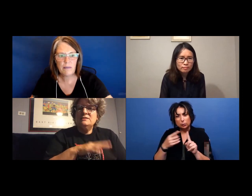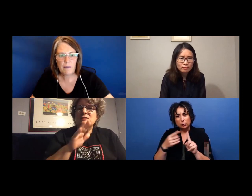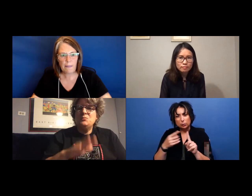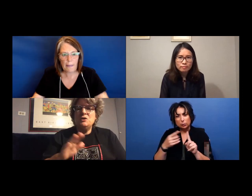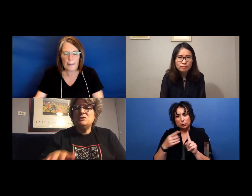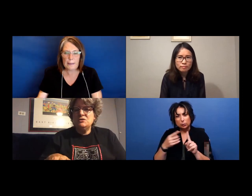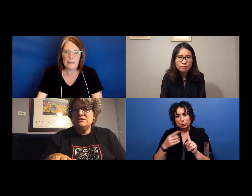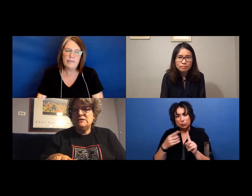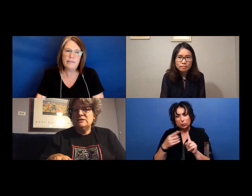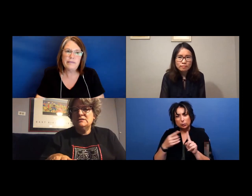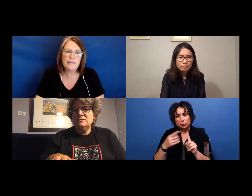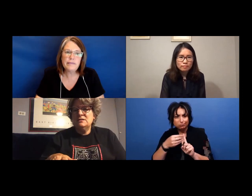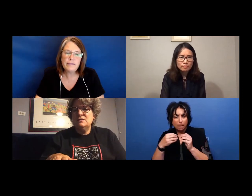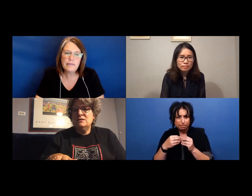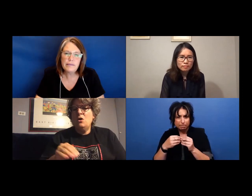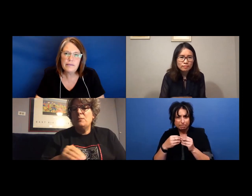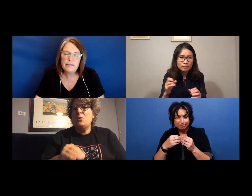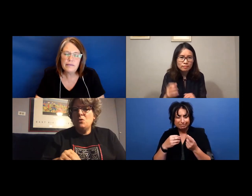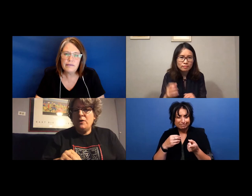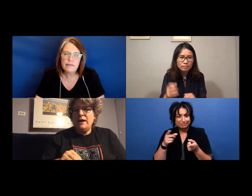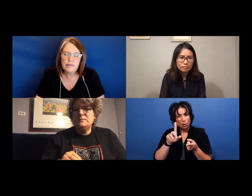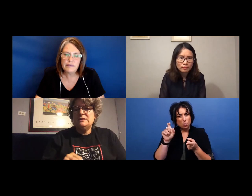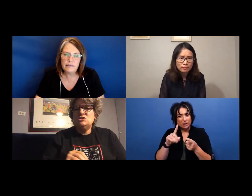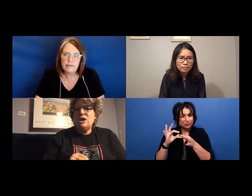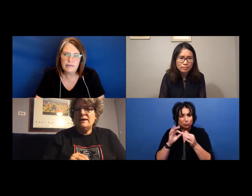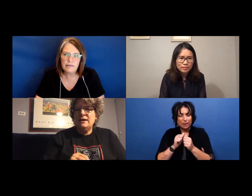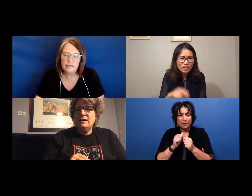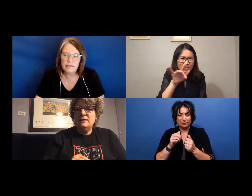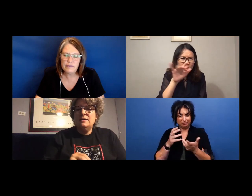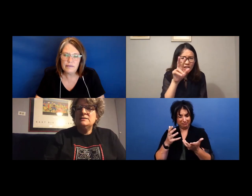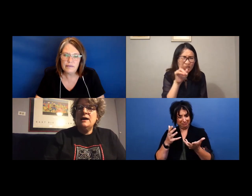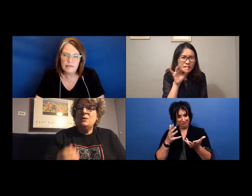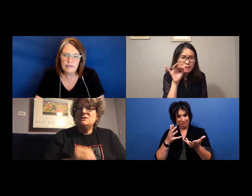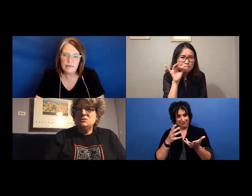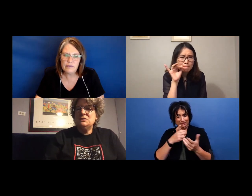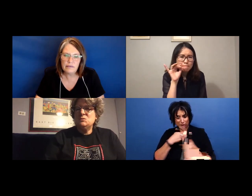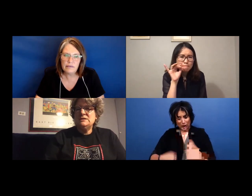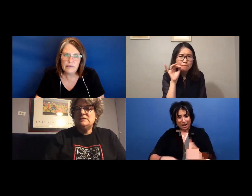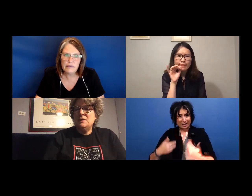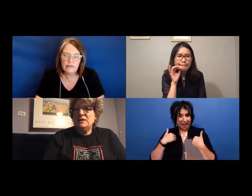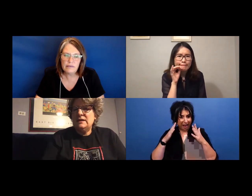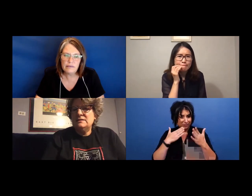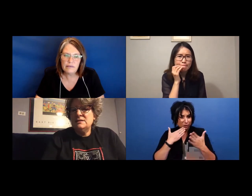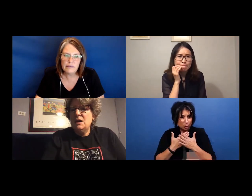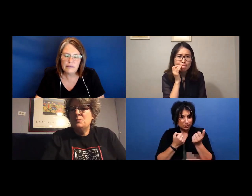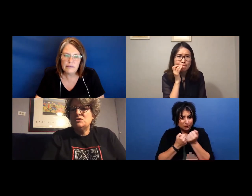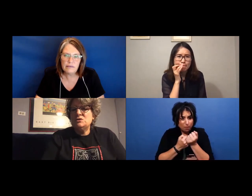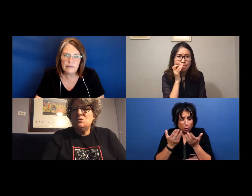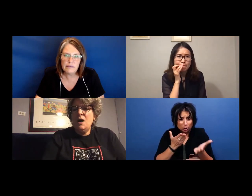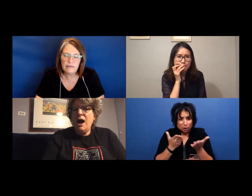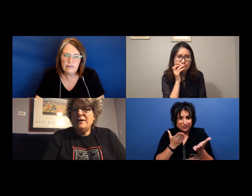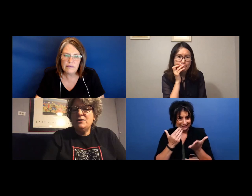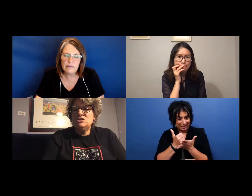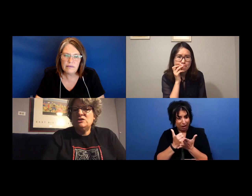great support services or programs in China to help students with disabilities